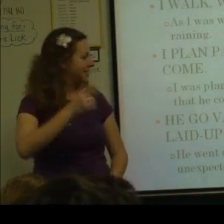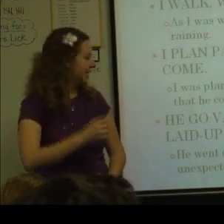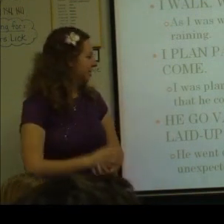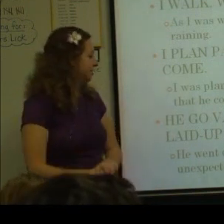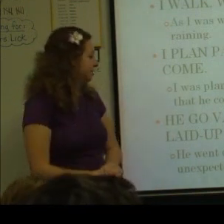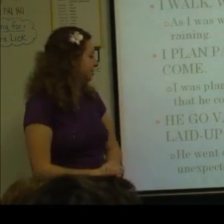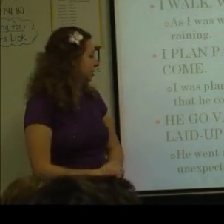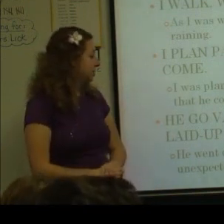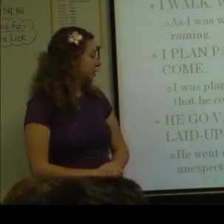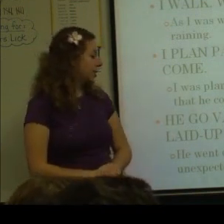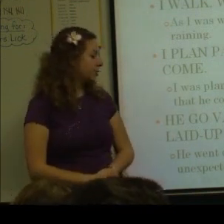Okay, so I would go.